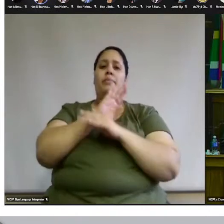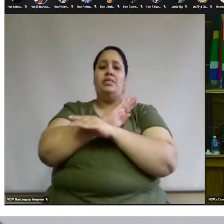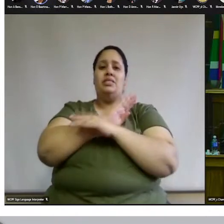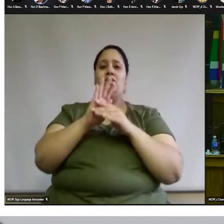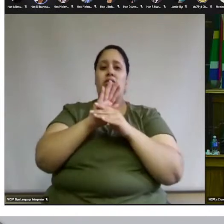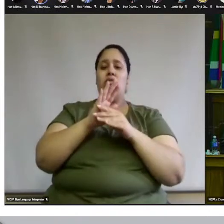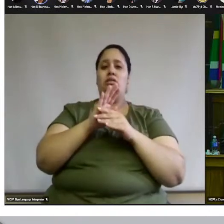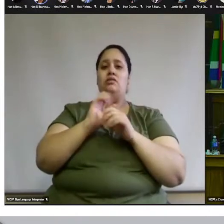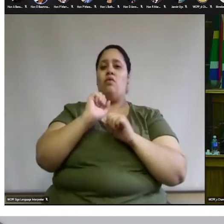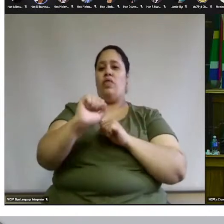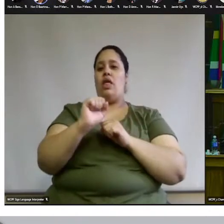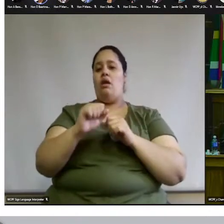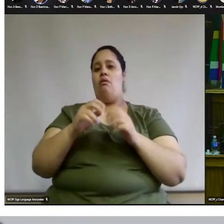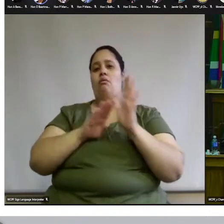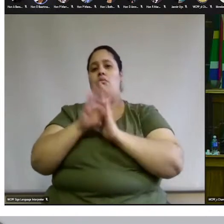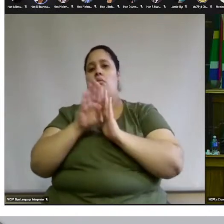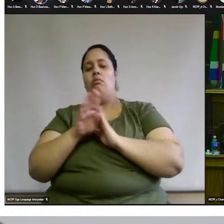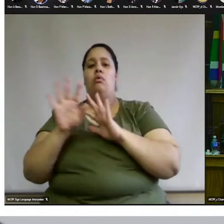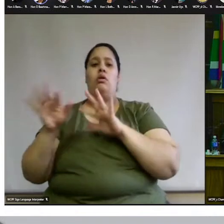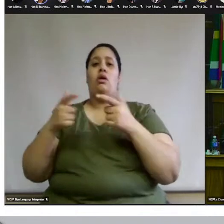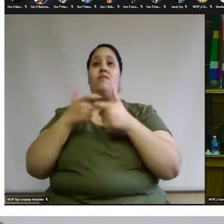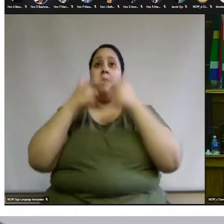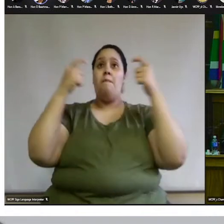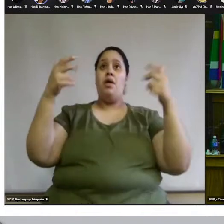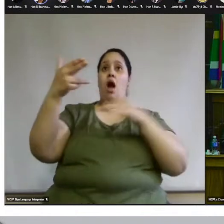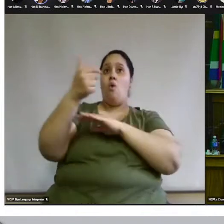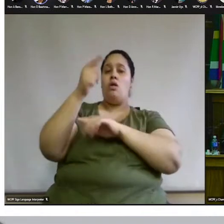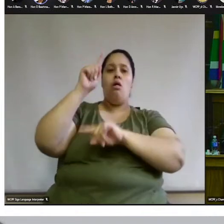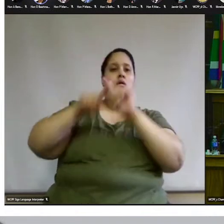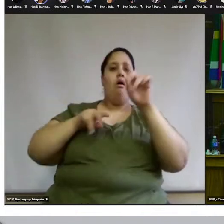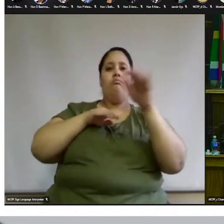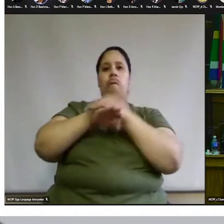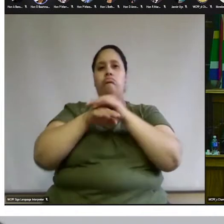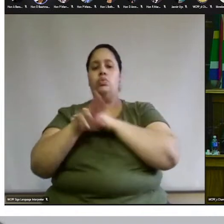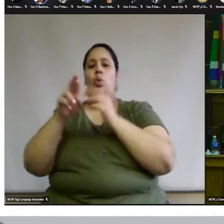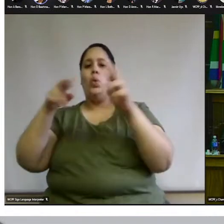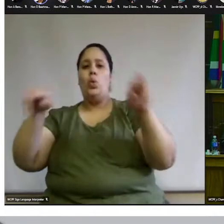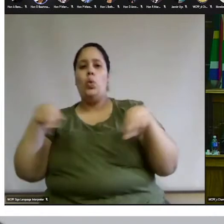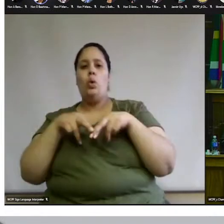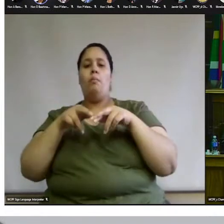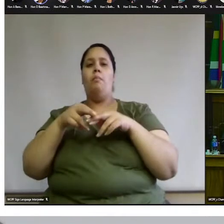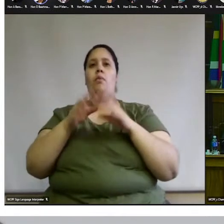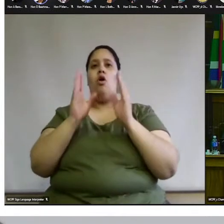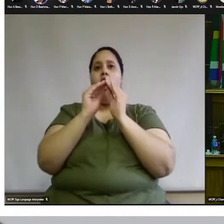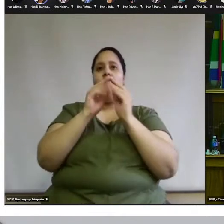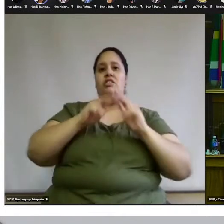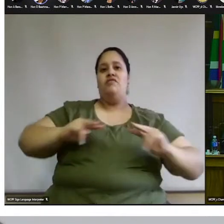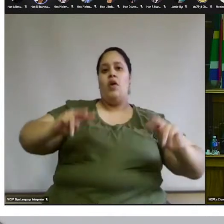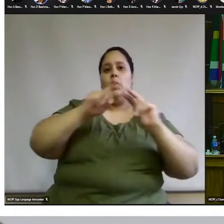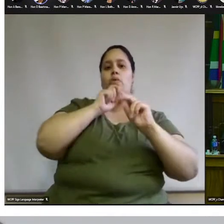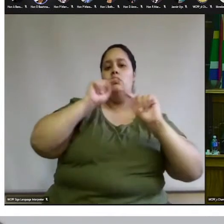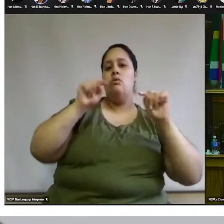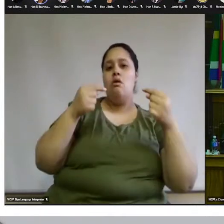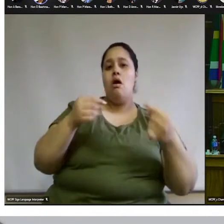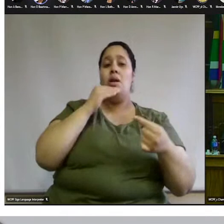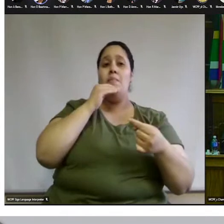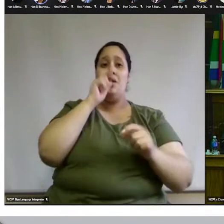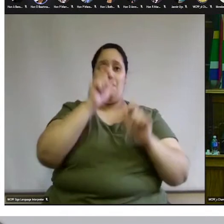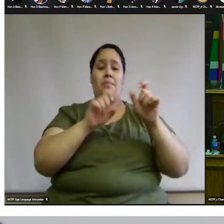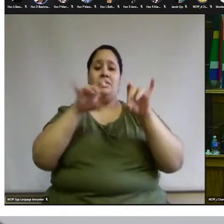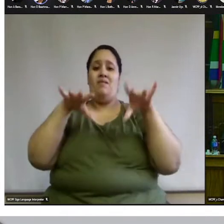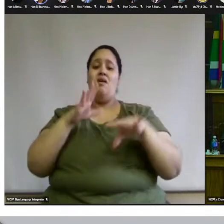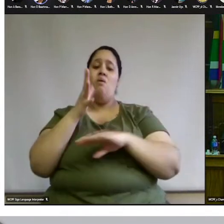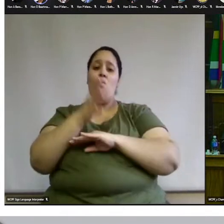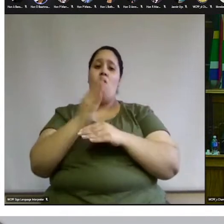chain. If a large hotel is unable to fill its rooms and conference venues, then the local laundromat might suffer. If businesses